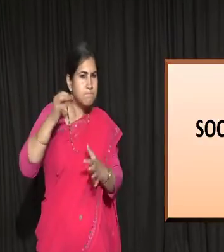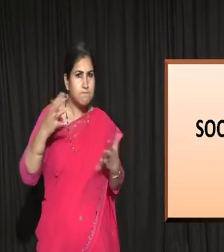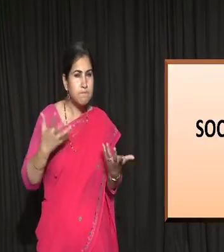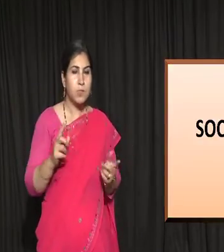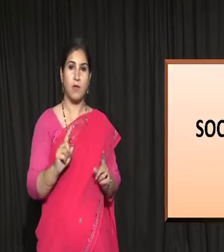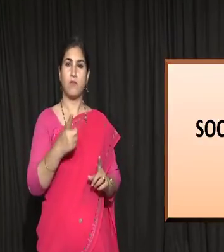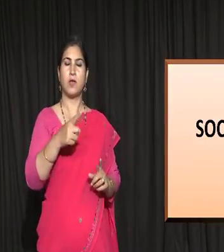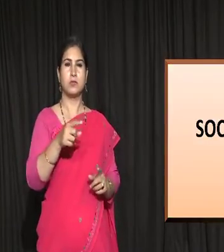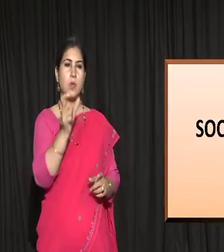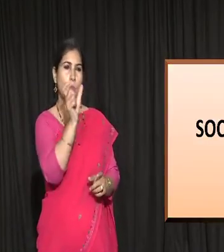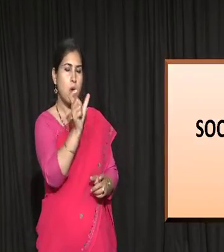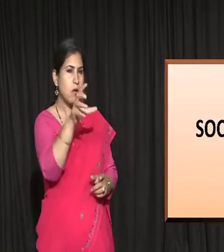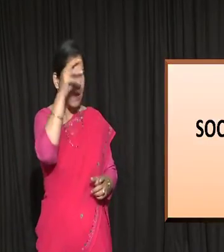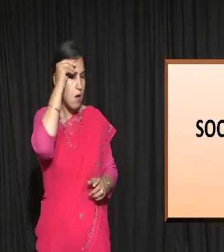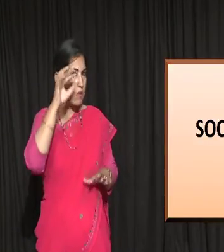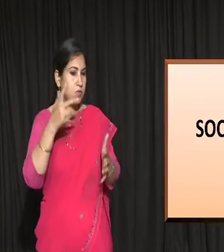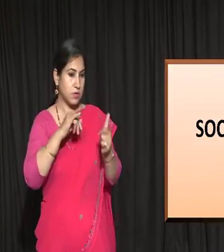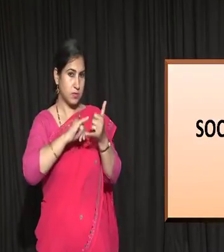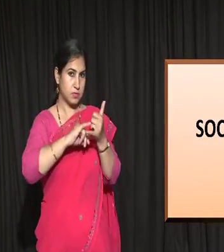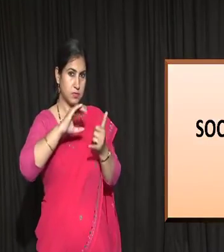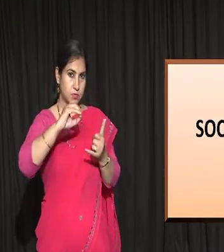First, let us try to understand the concept of socialism.